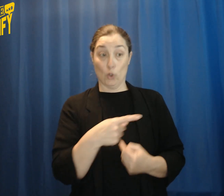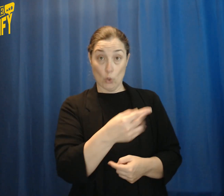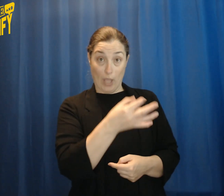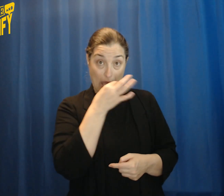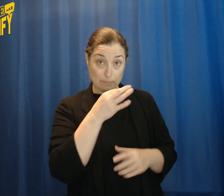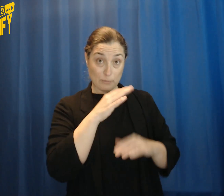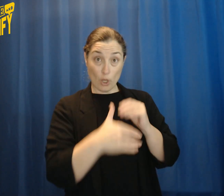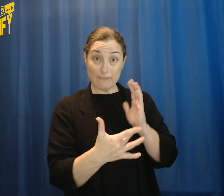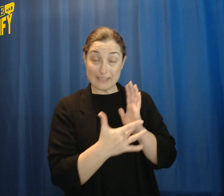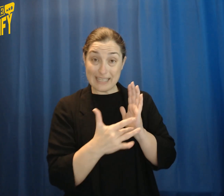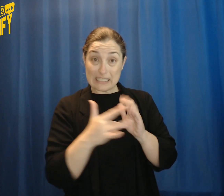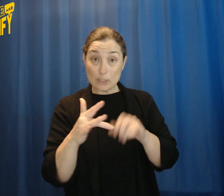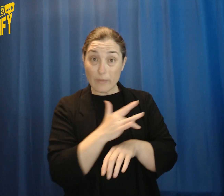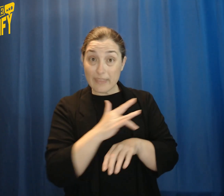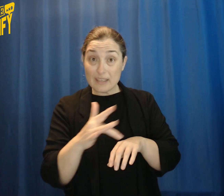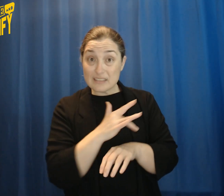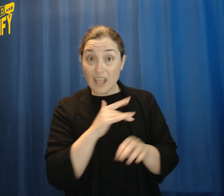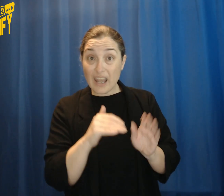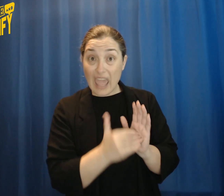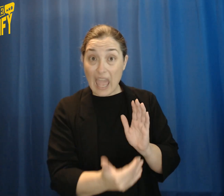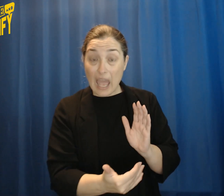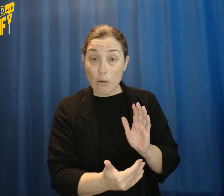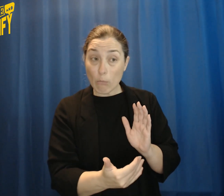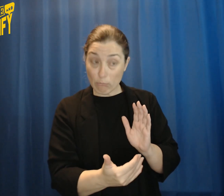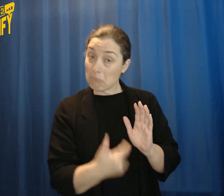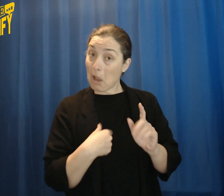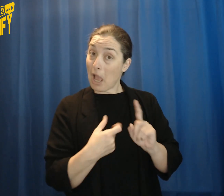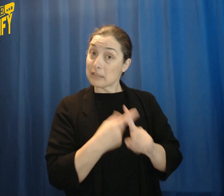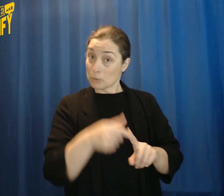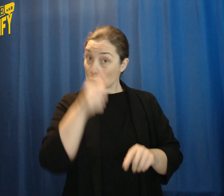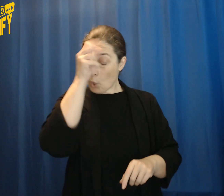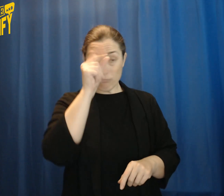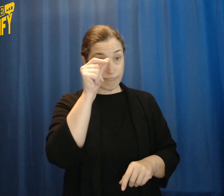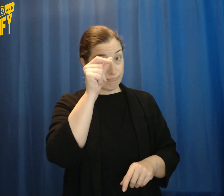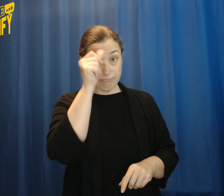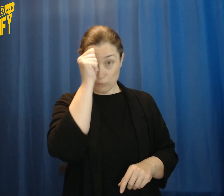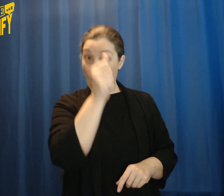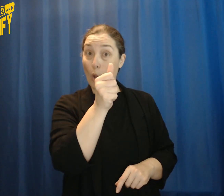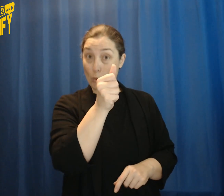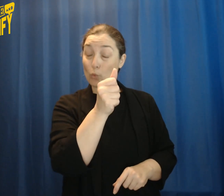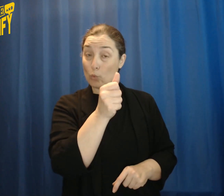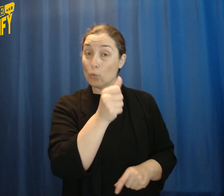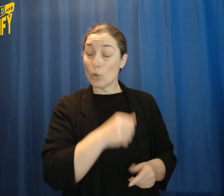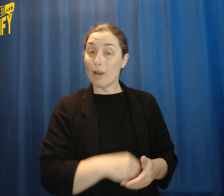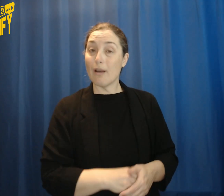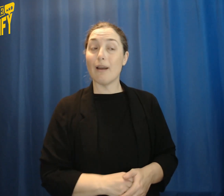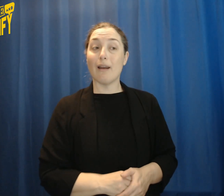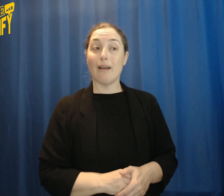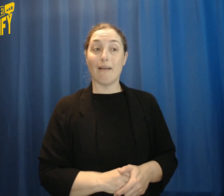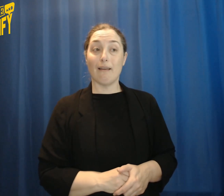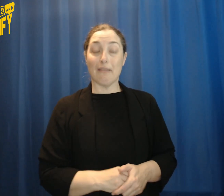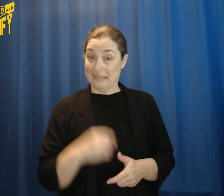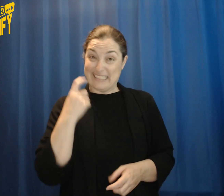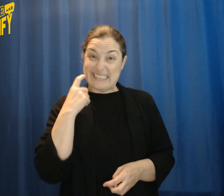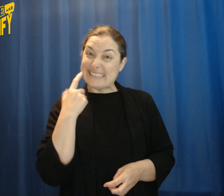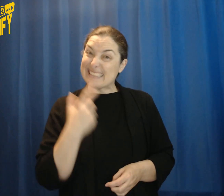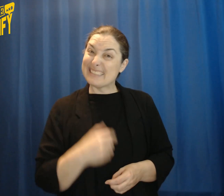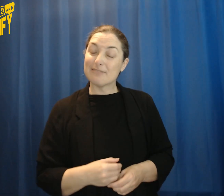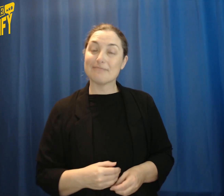technical theatre and I will know the answer to that question. And it's so easy. Can you tell me